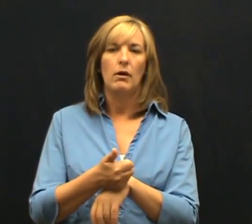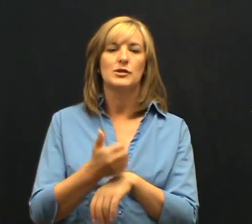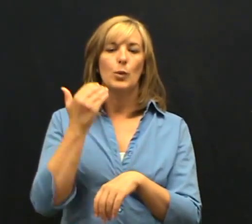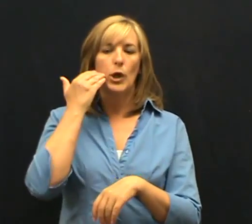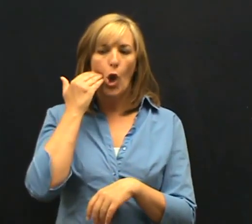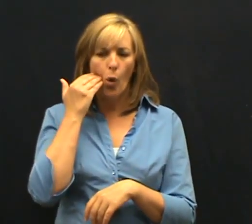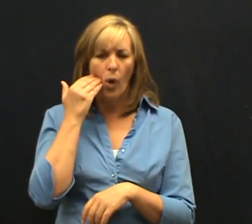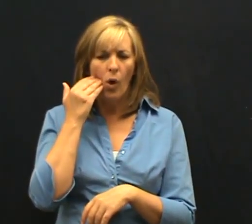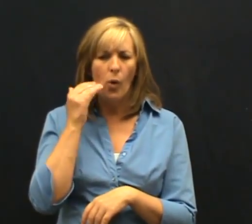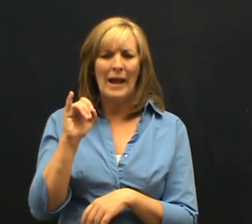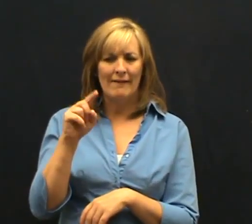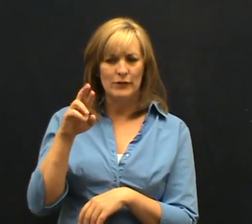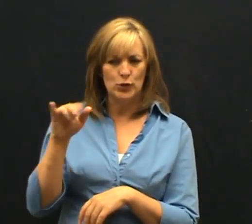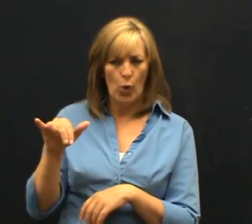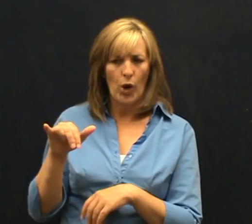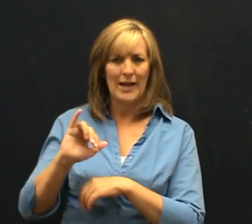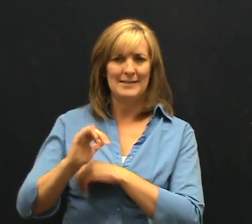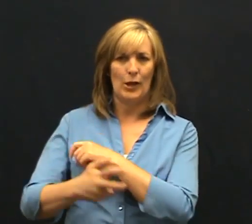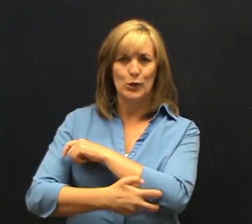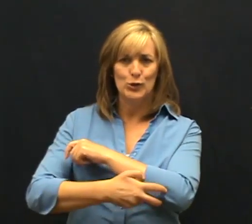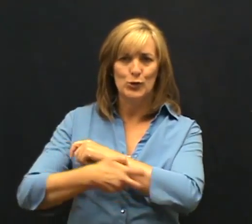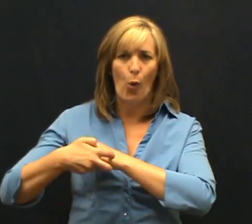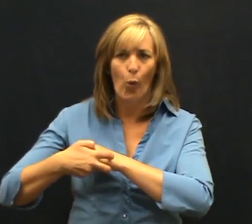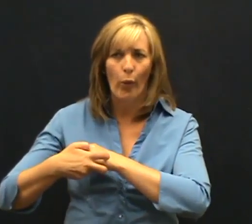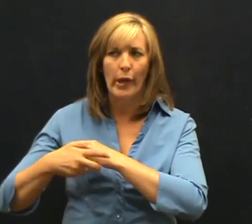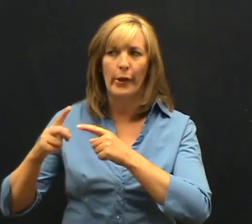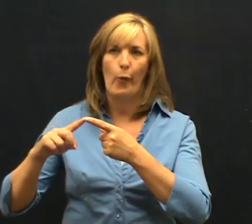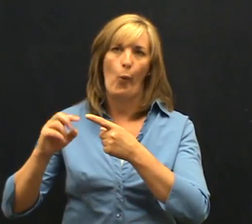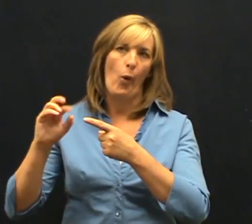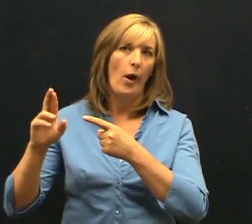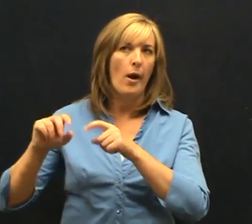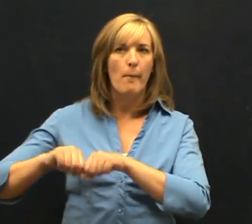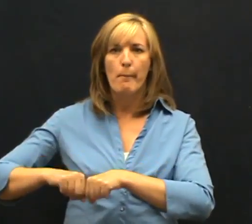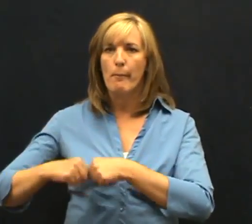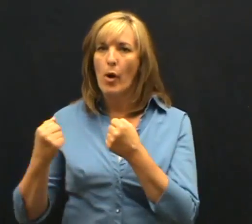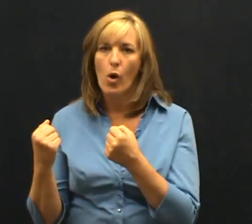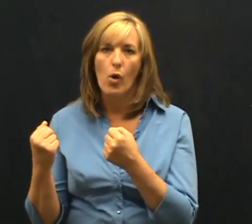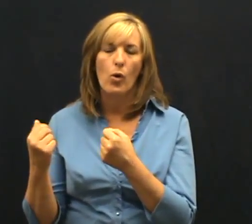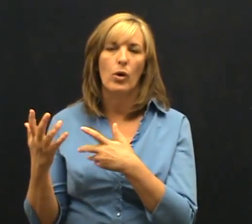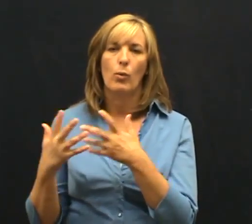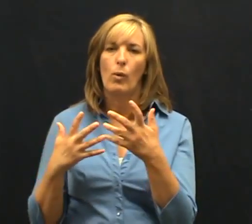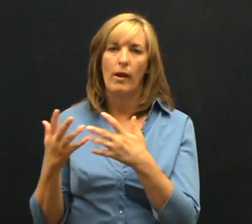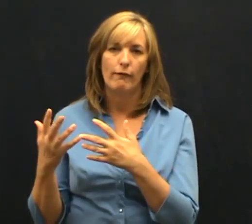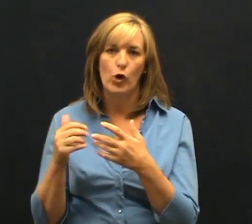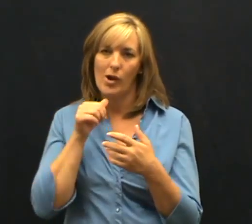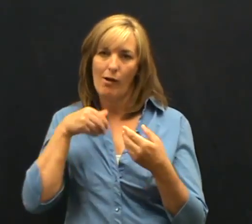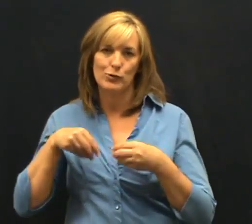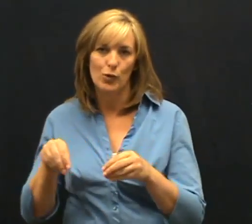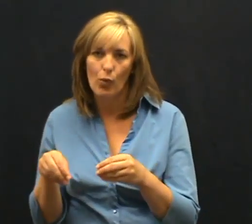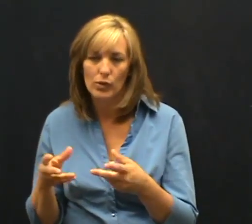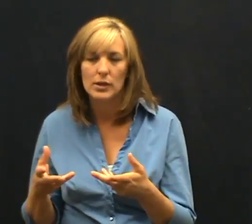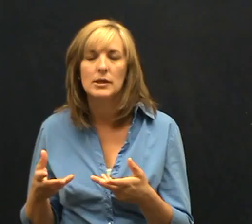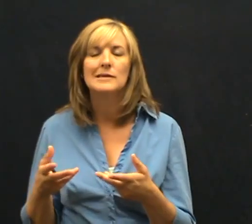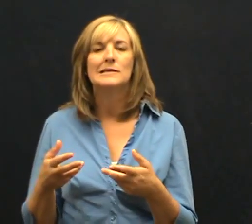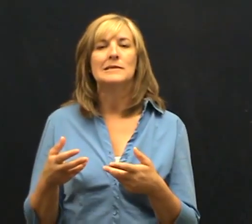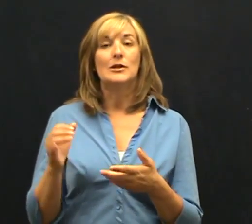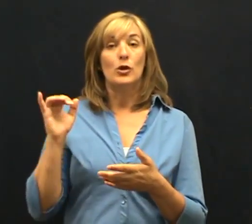stolen or misappropriated in some way. And a perpetual inventory system is one process we can put